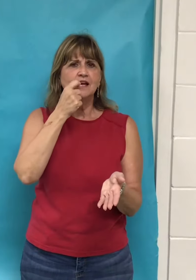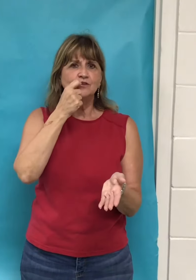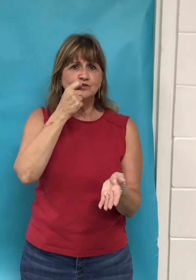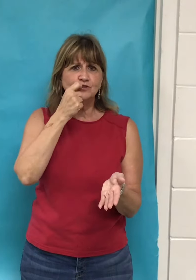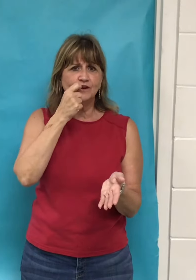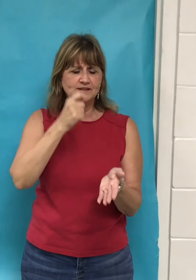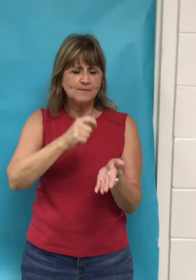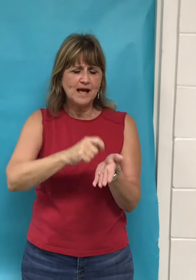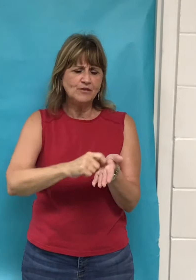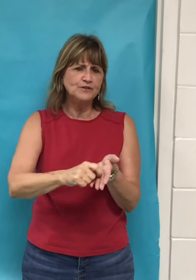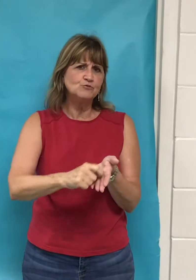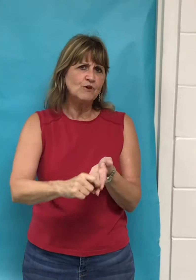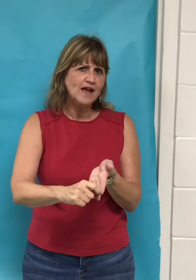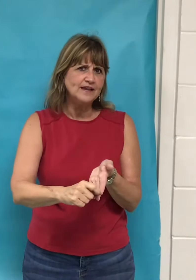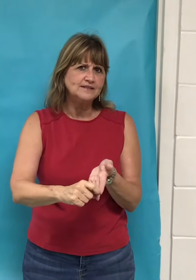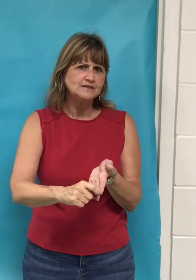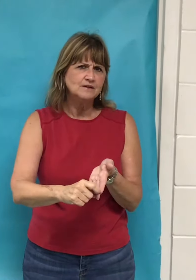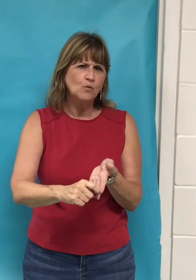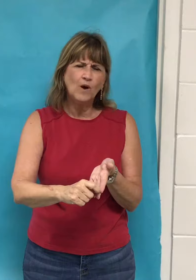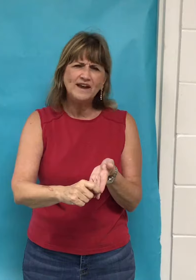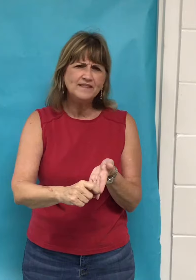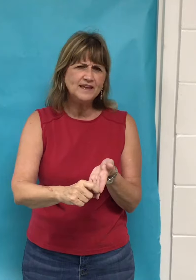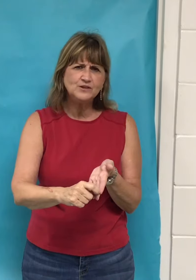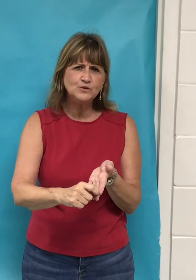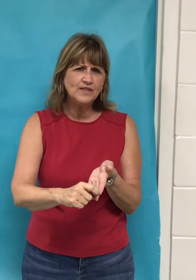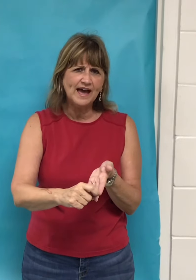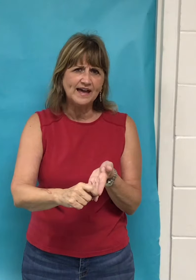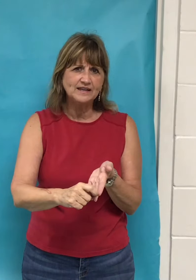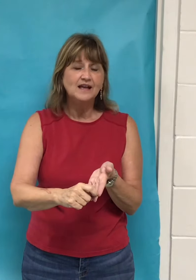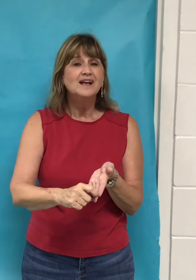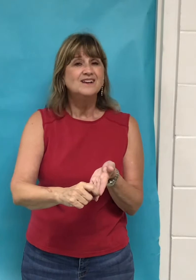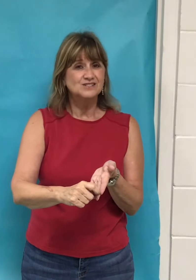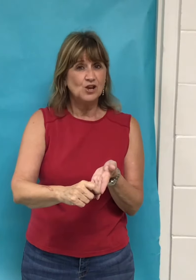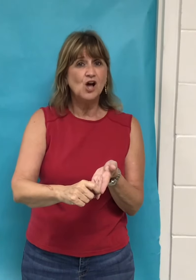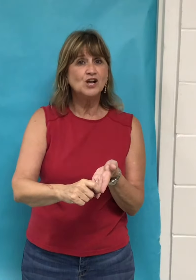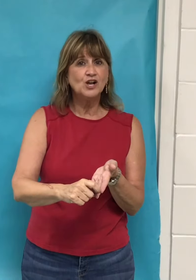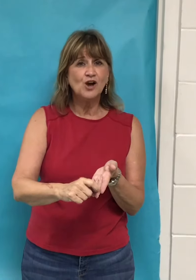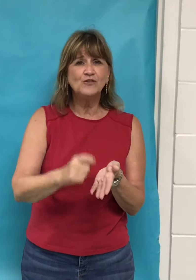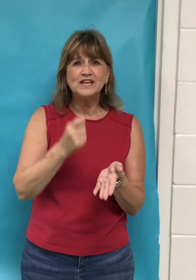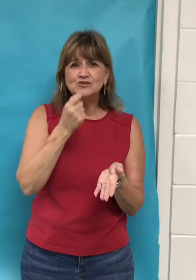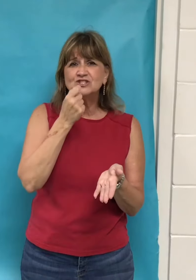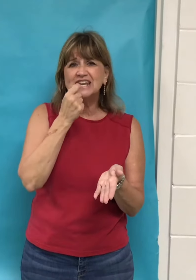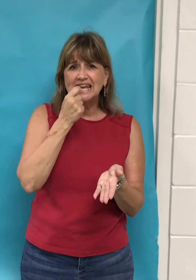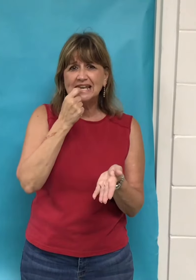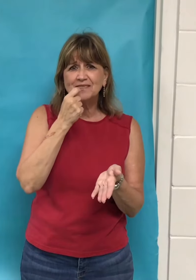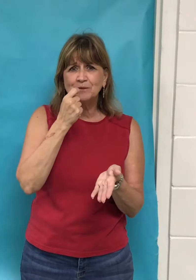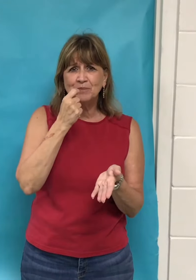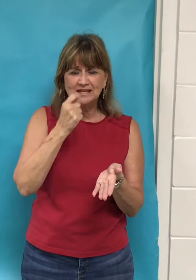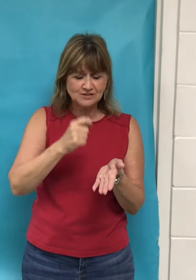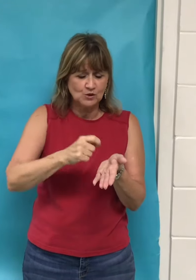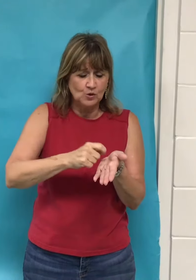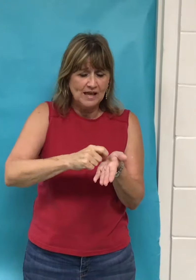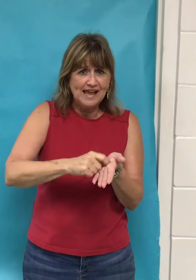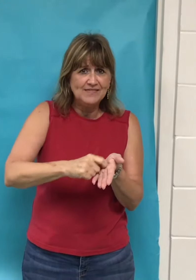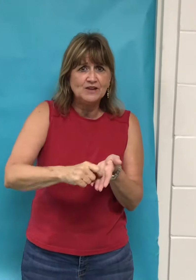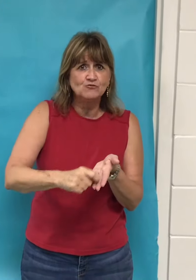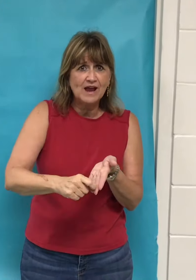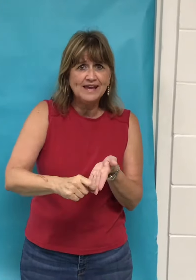You start at the mouth and write. Why did they do that? Because long ago they used to lick the pencil and then write